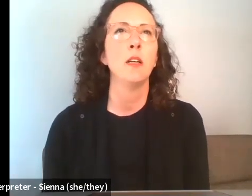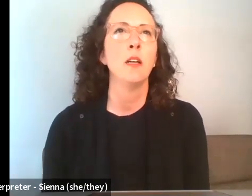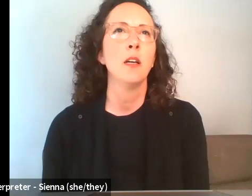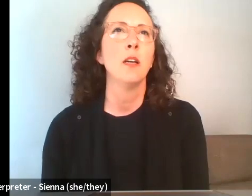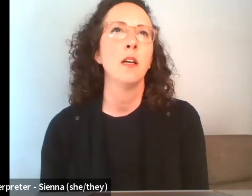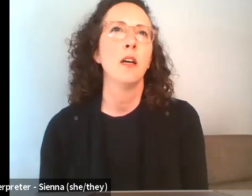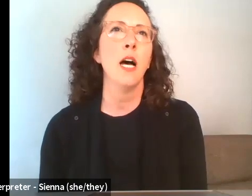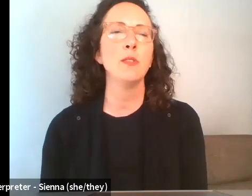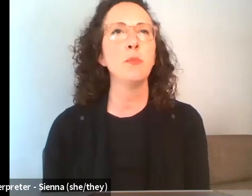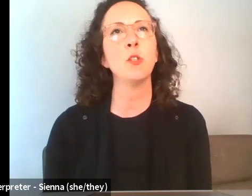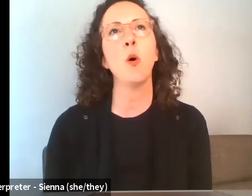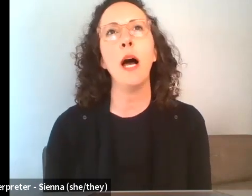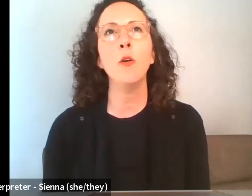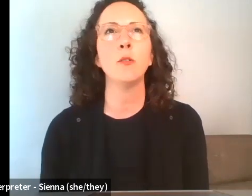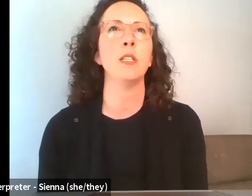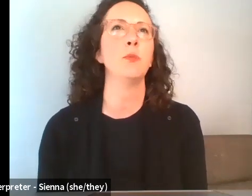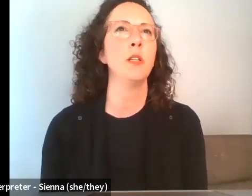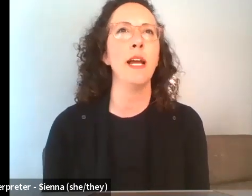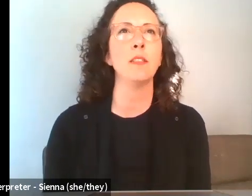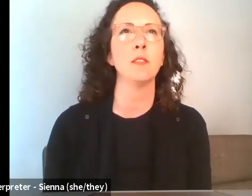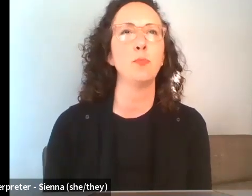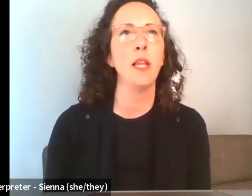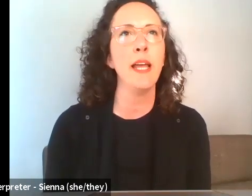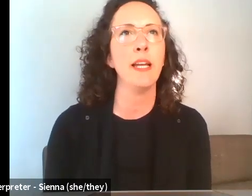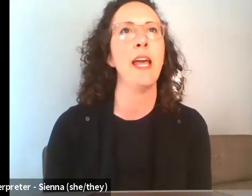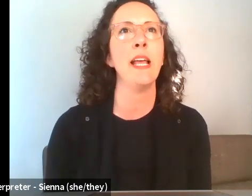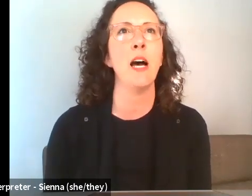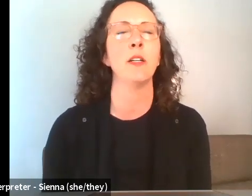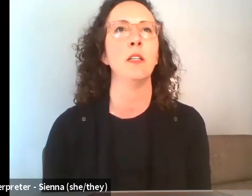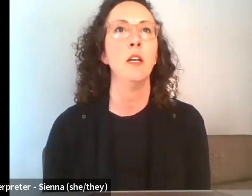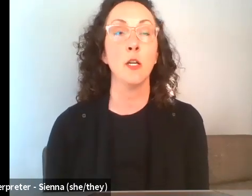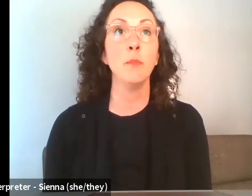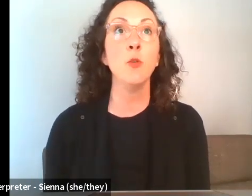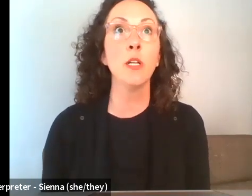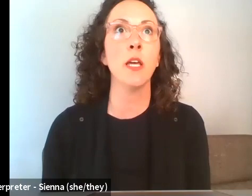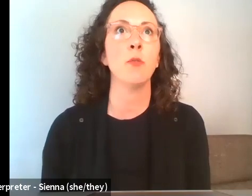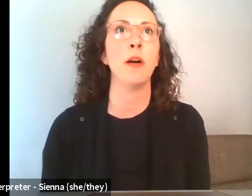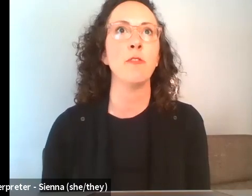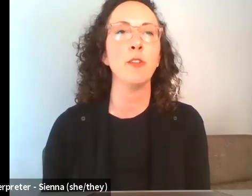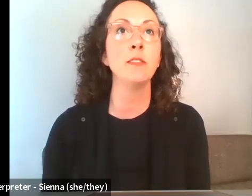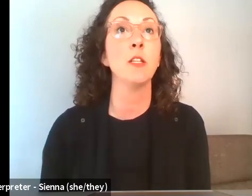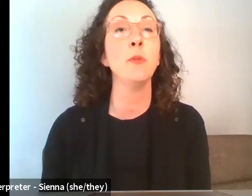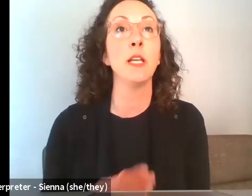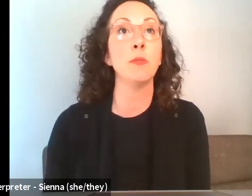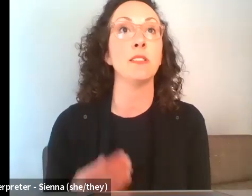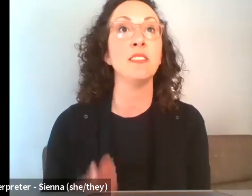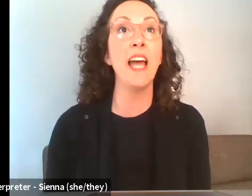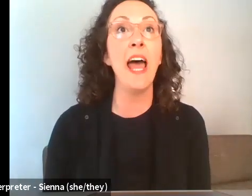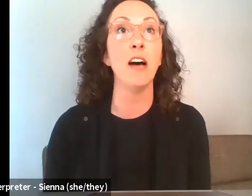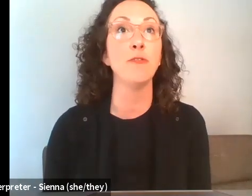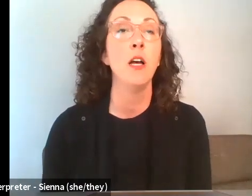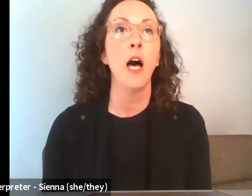amazing. I was able to go out. I was able to like just play and hang out and communicate with my friends and communicate